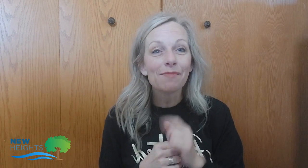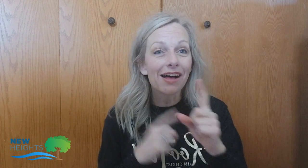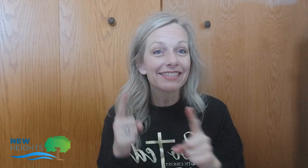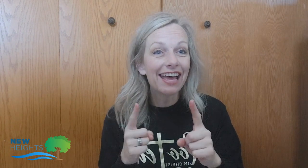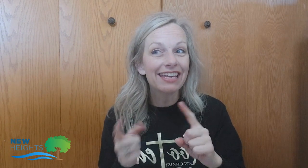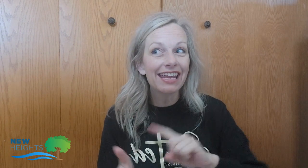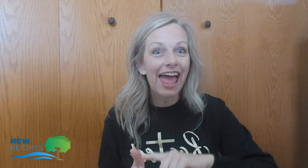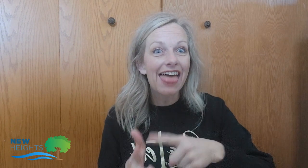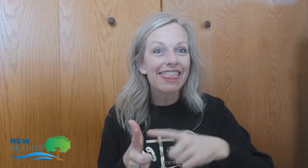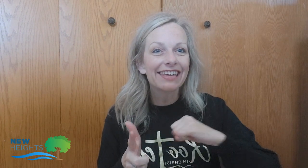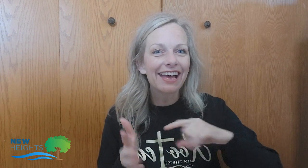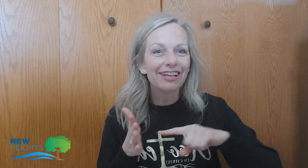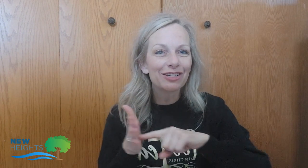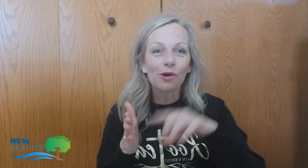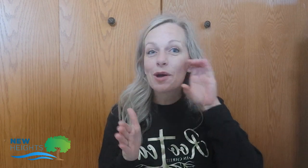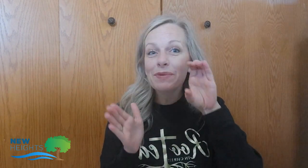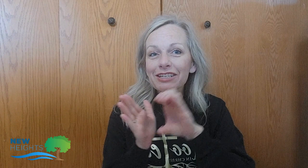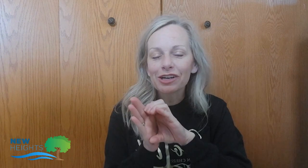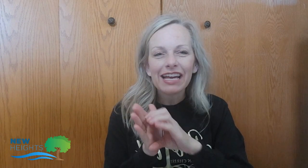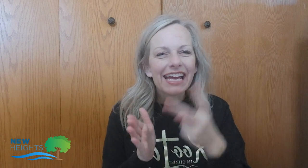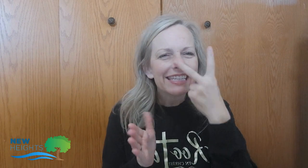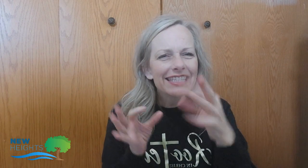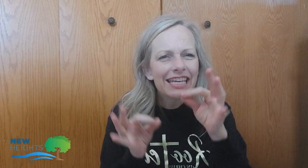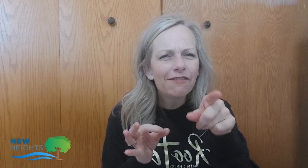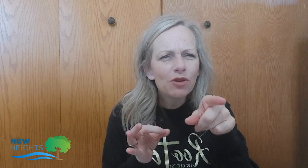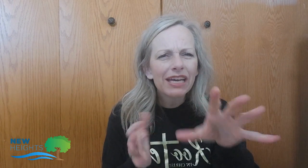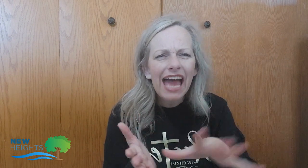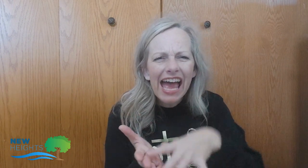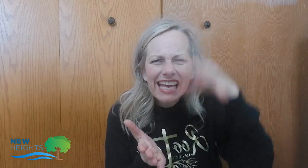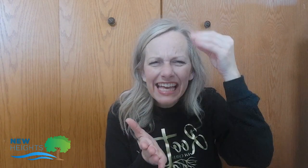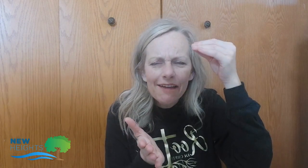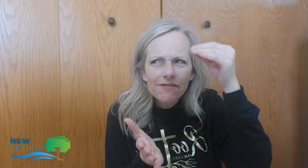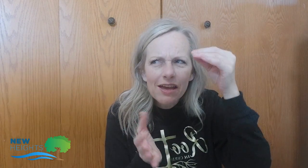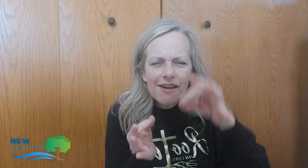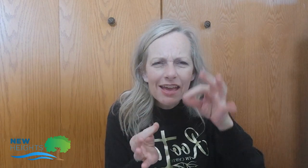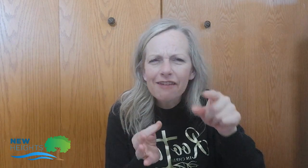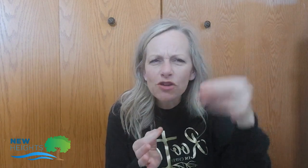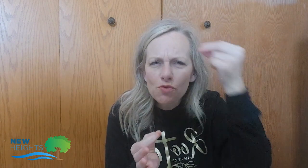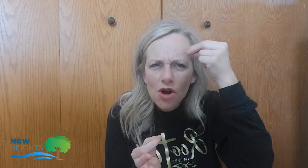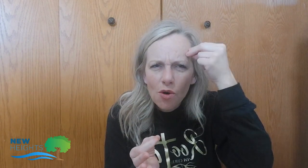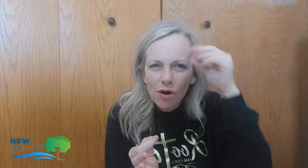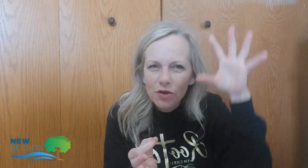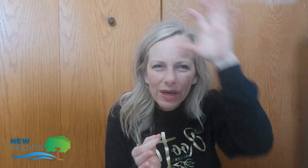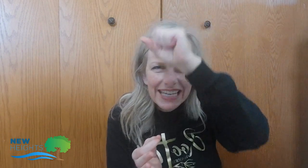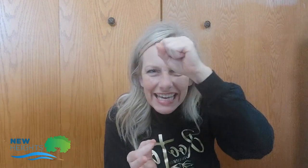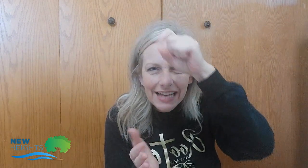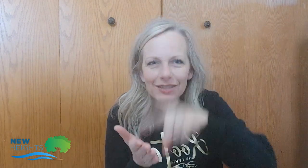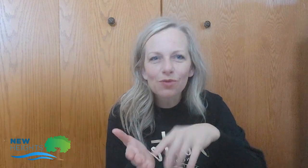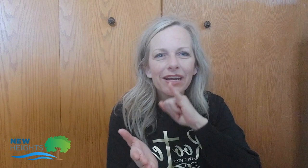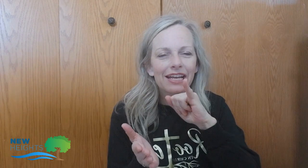I'll sign it and then I'll show a picture and see if you can, if you know or if you can guess what it